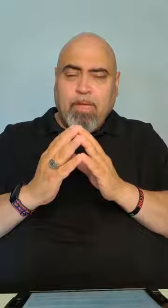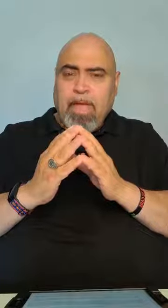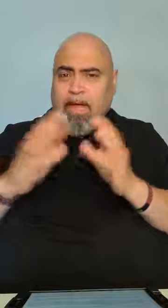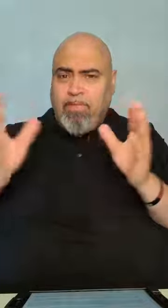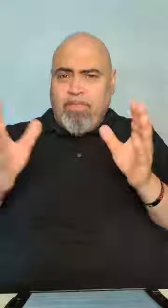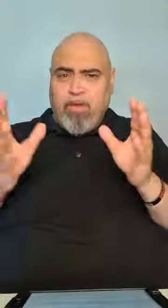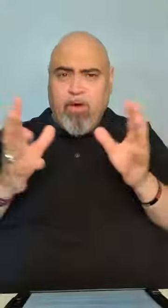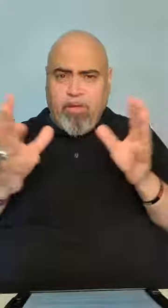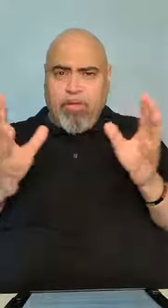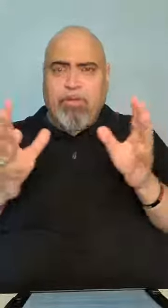And then there are others